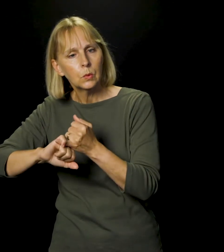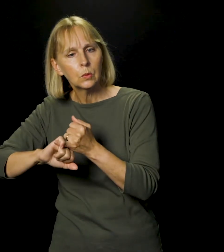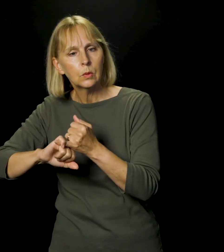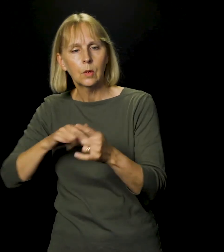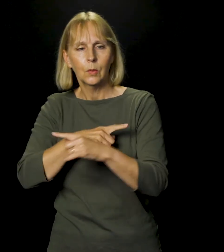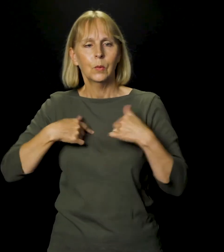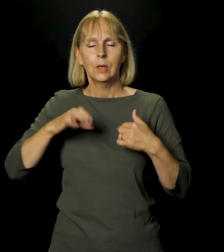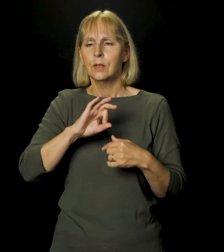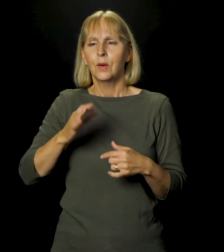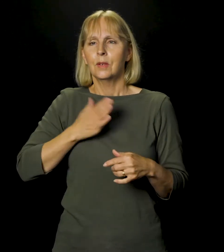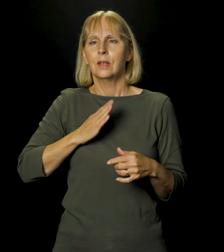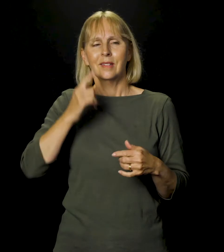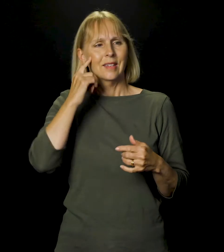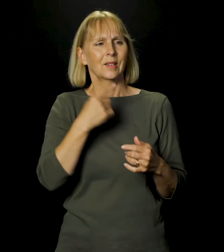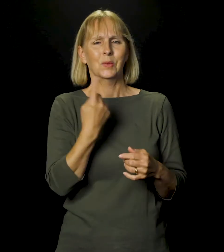and your worth.